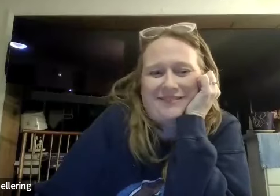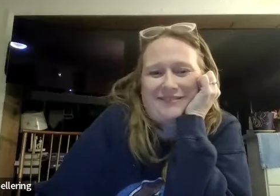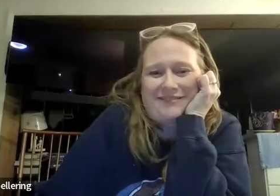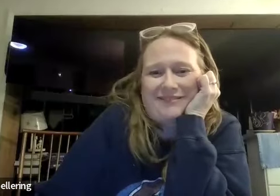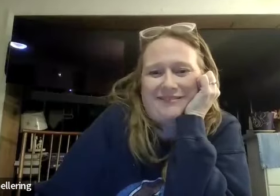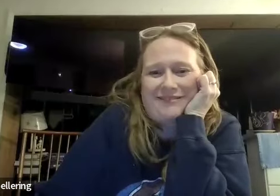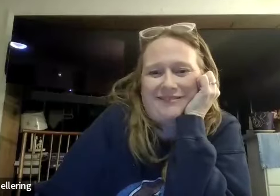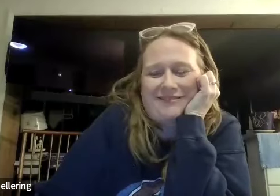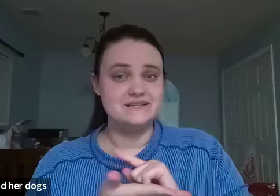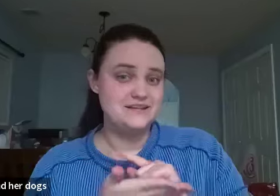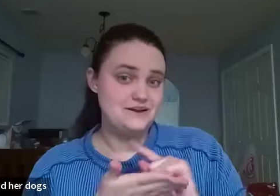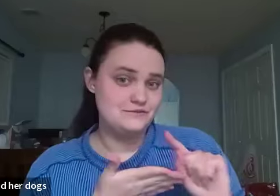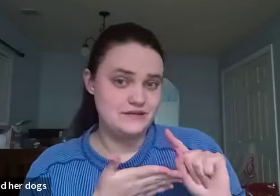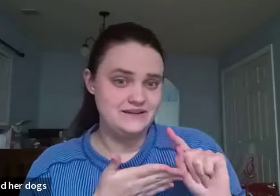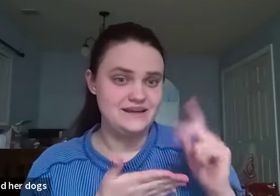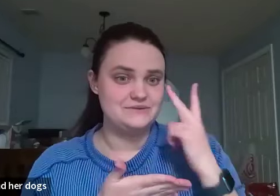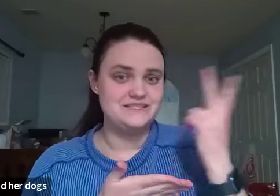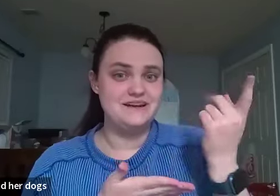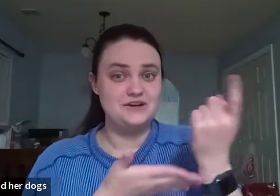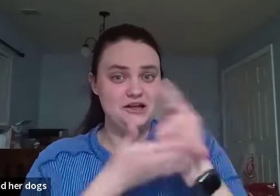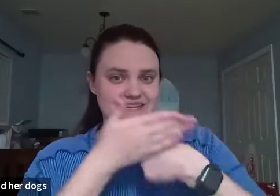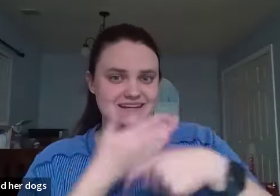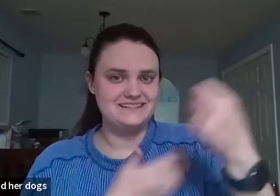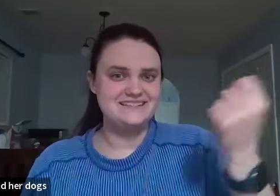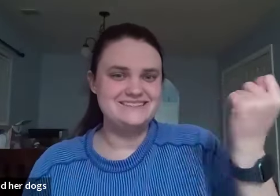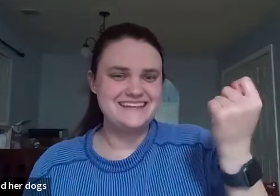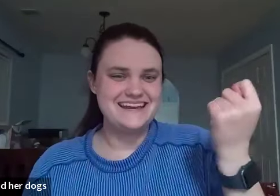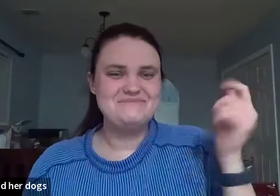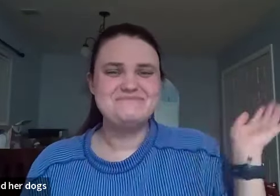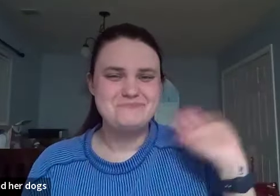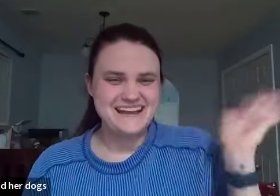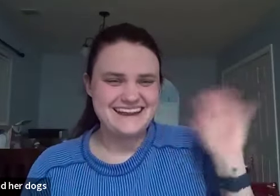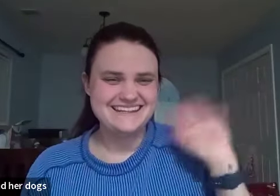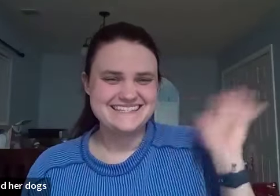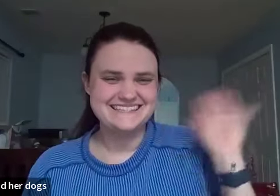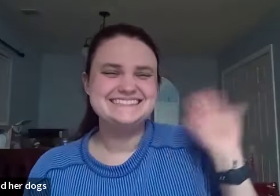you guys have a wonderful rest of y'all's week, and I will see you guys all next Tuesday. Bye, guys.